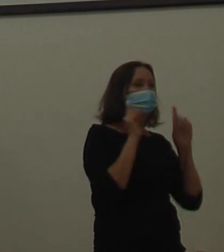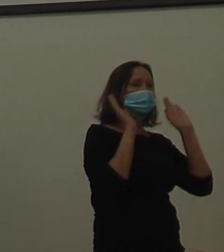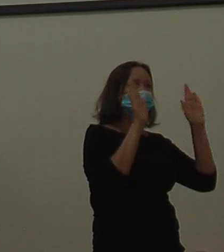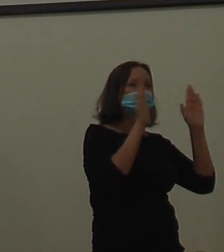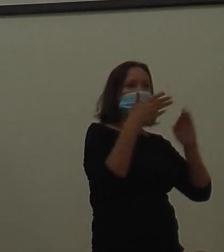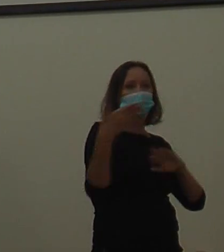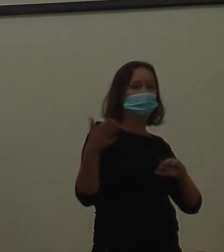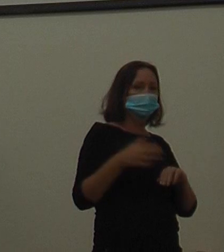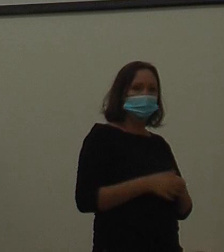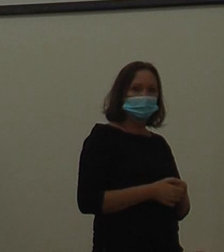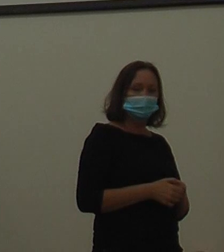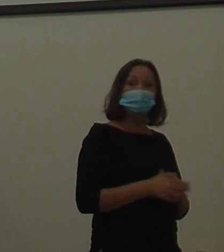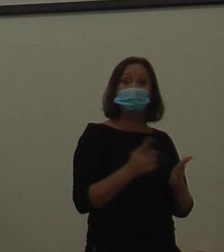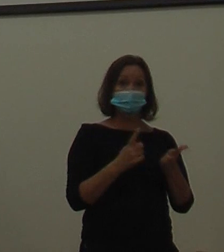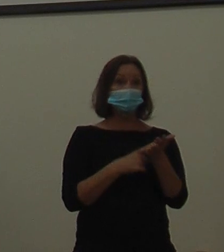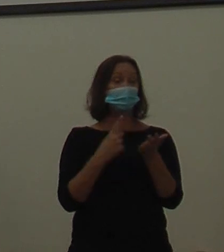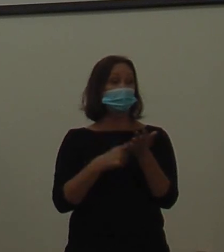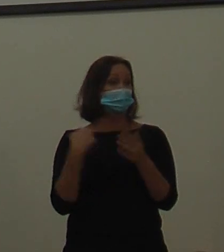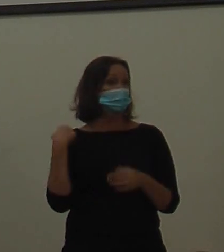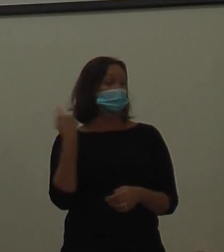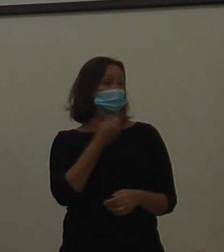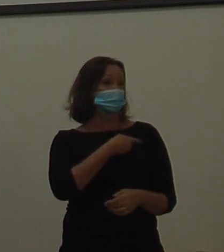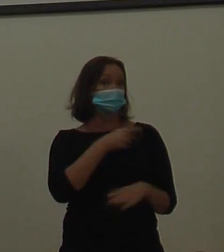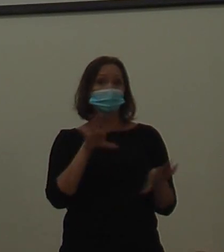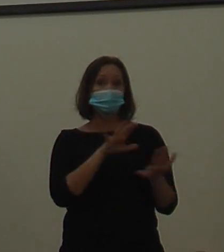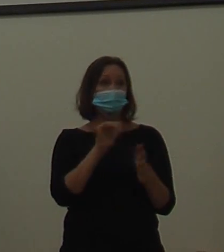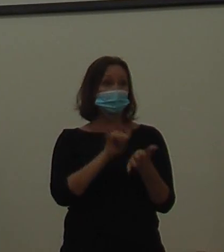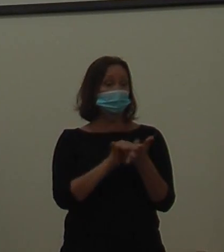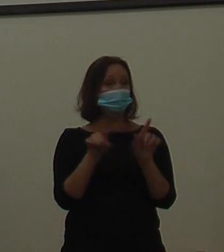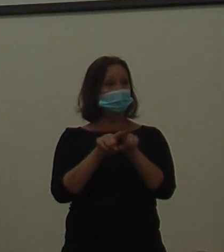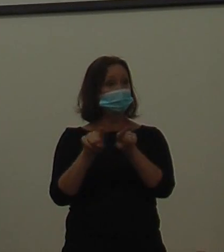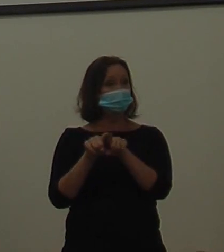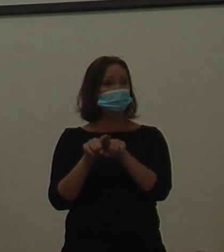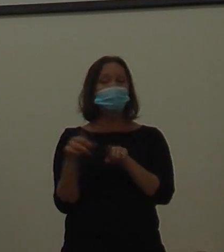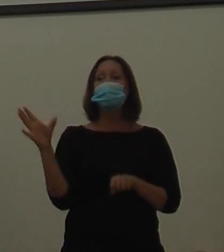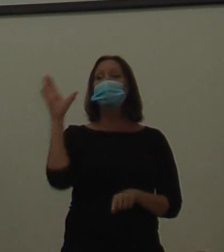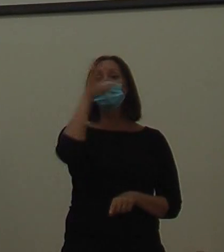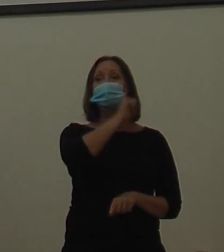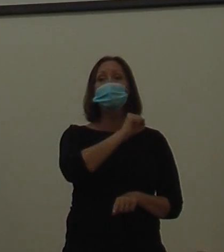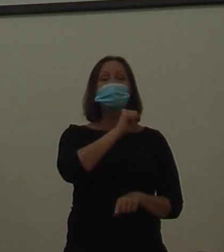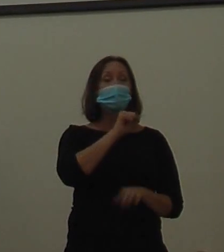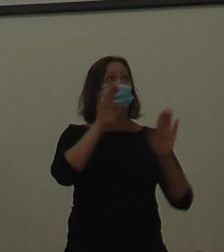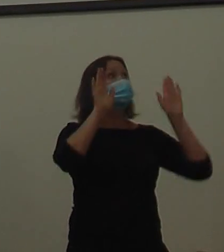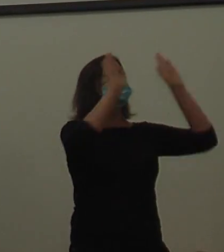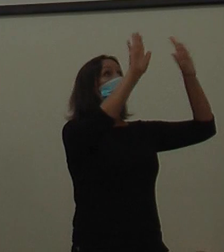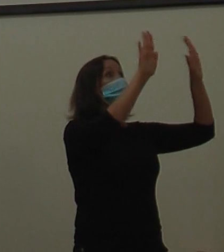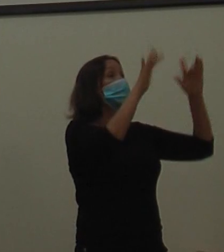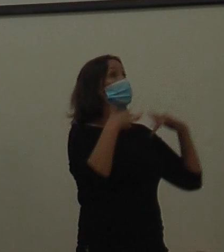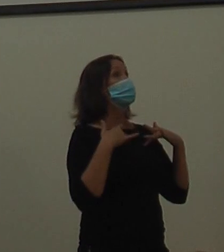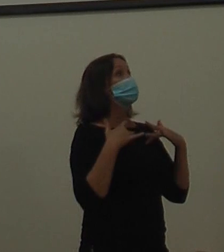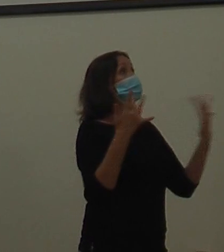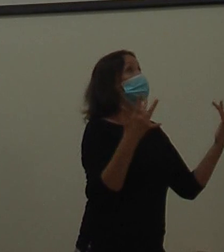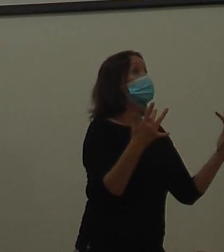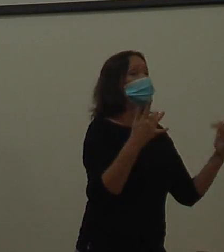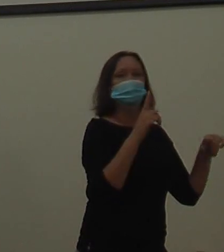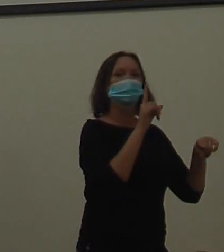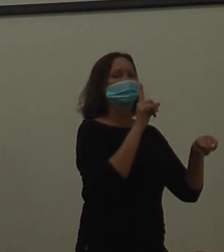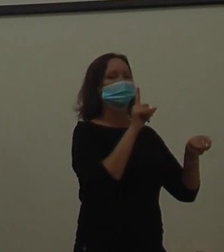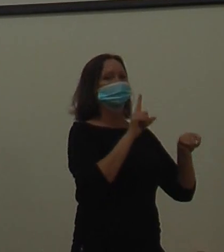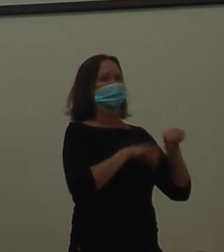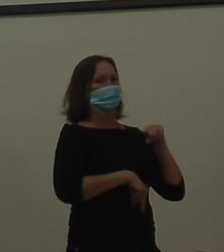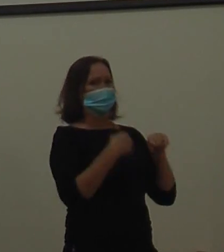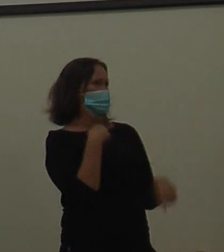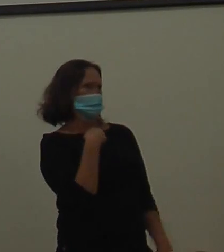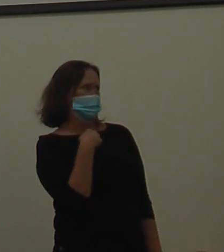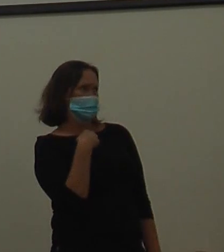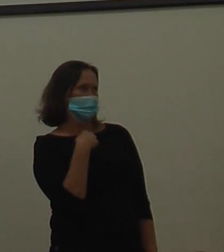Sometimes we get to be the same way. We assume that God can't use us in great ways. We assume that God doesn't allow us to